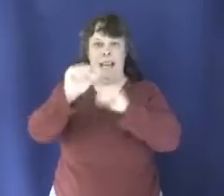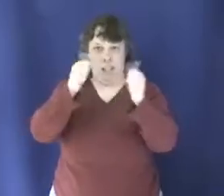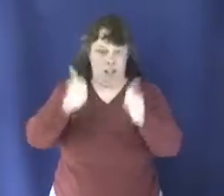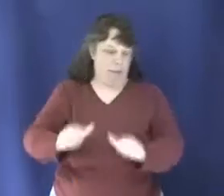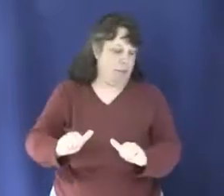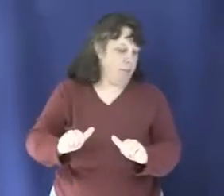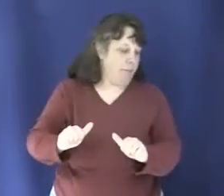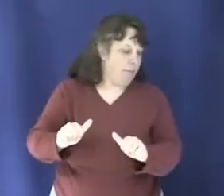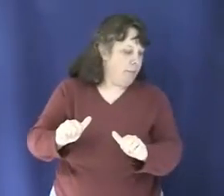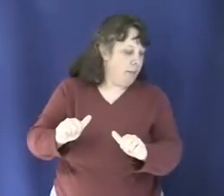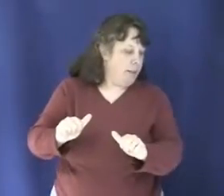hand shapes.